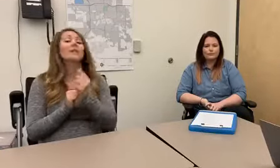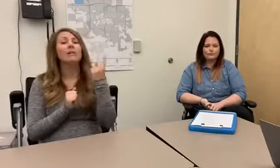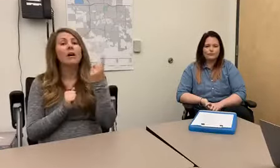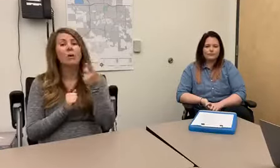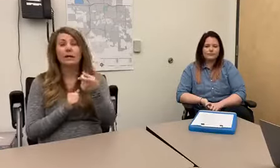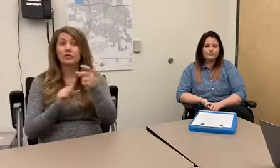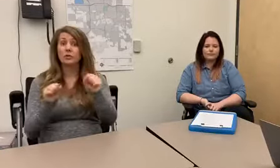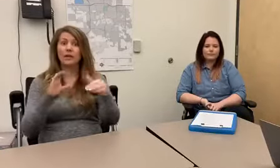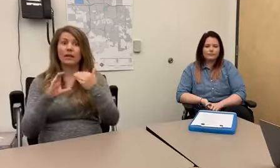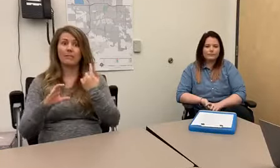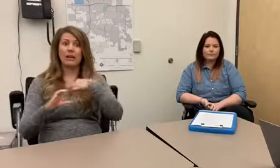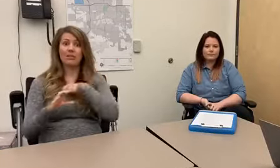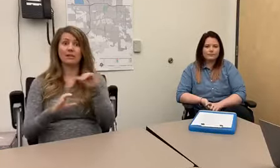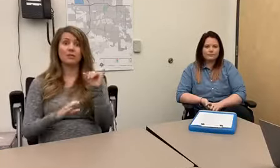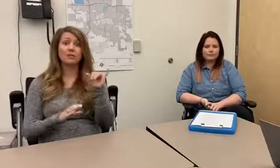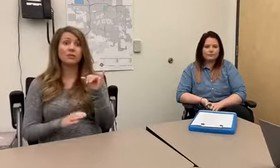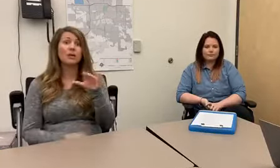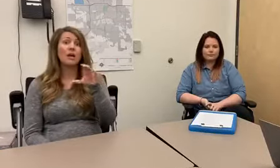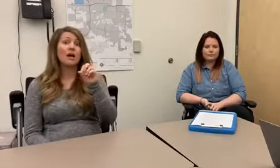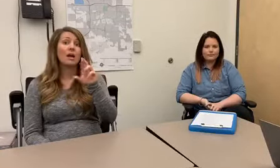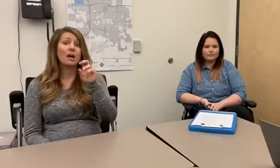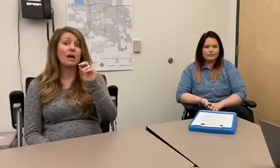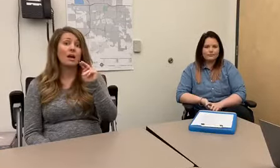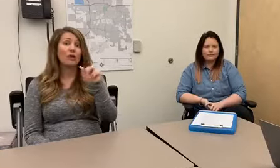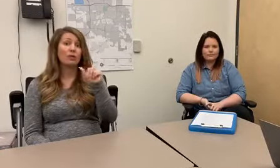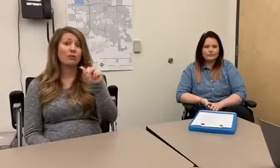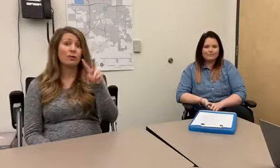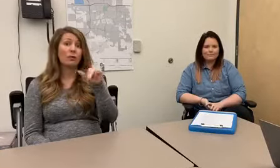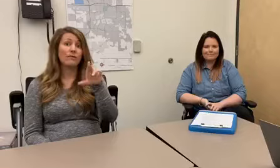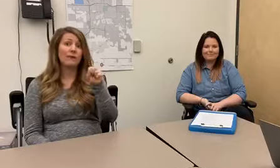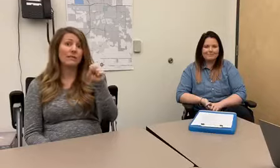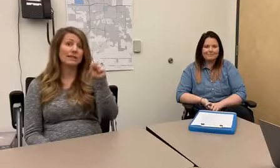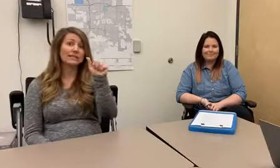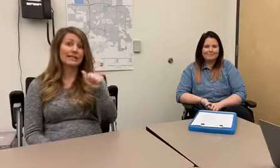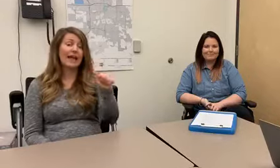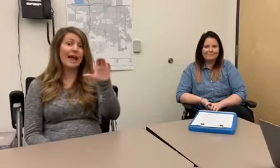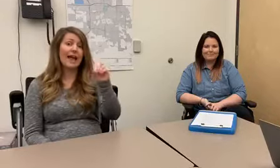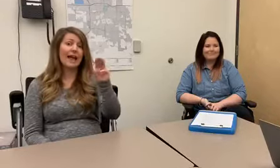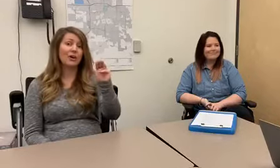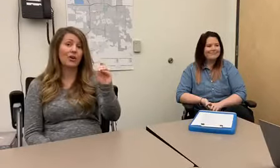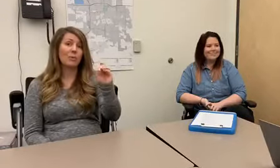also email us at coronavirus@como.gov. Thank you for joining us today.